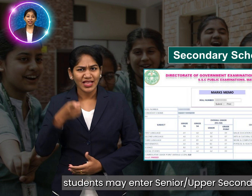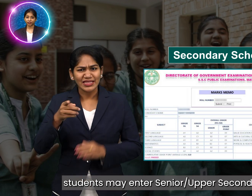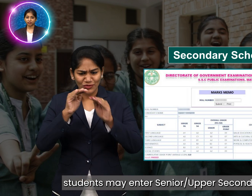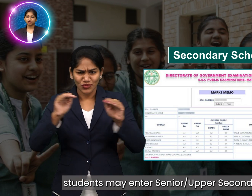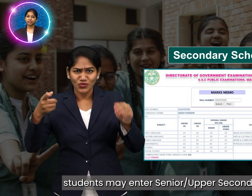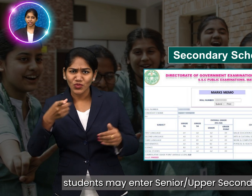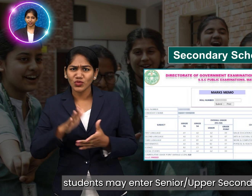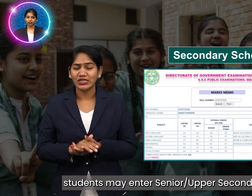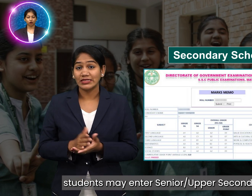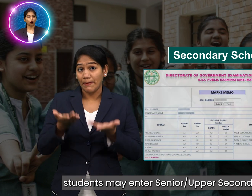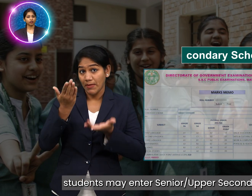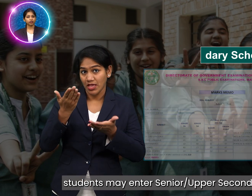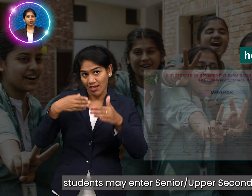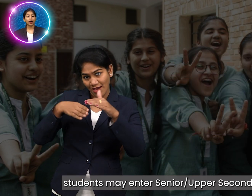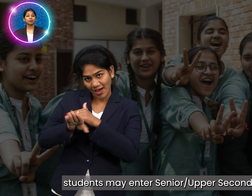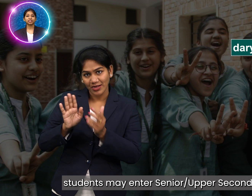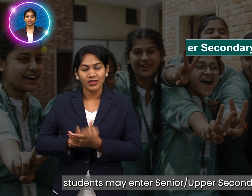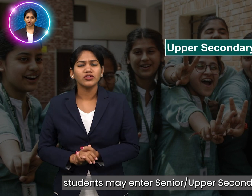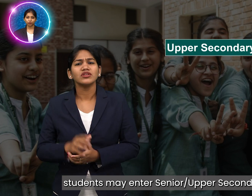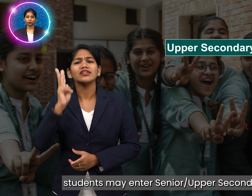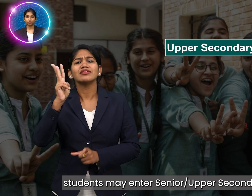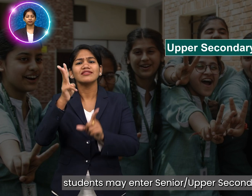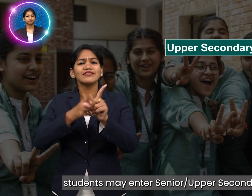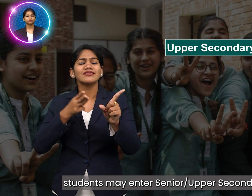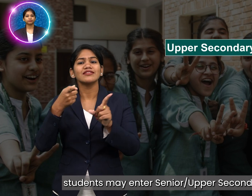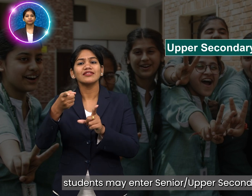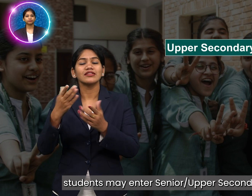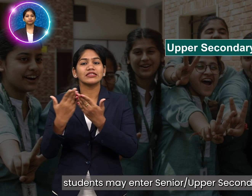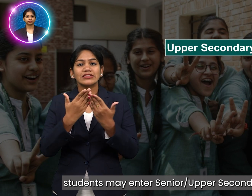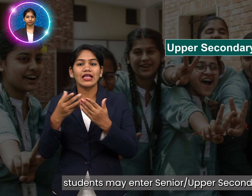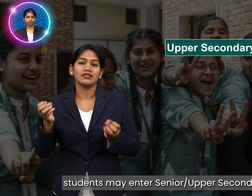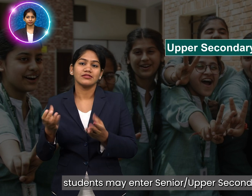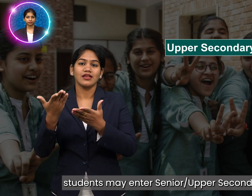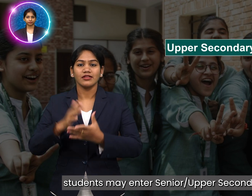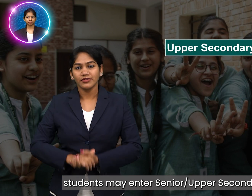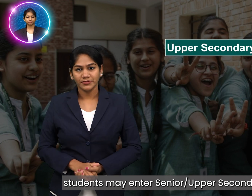students may enter senior or upper secondary school.